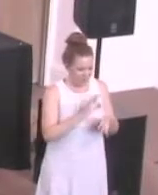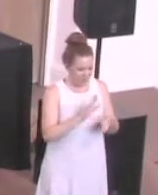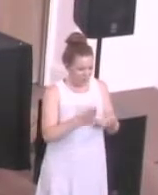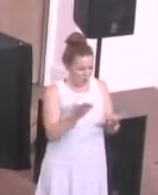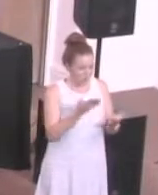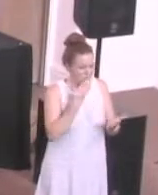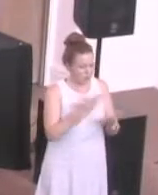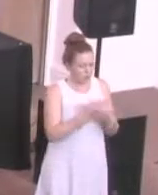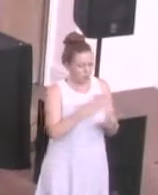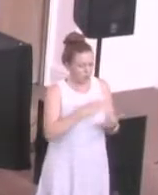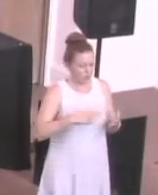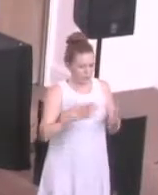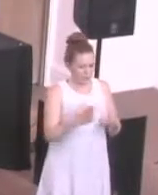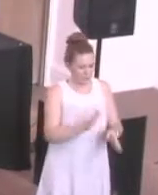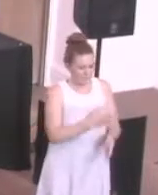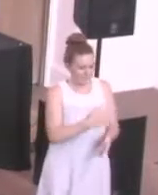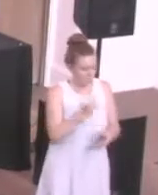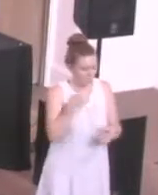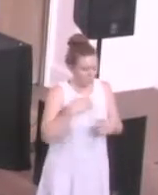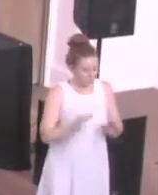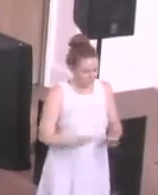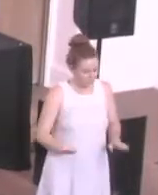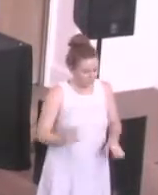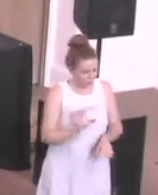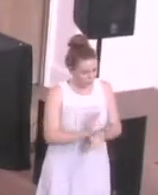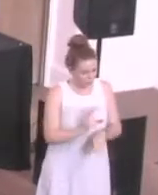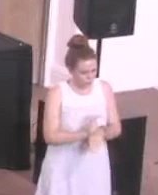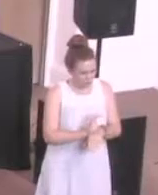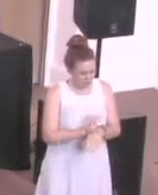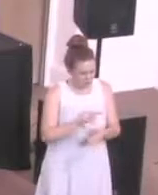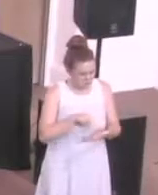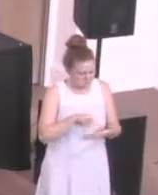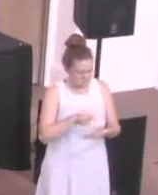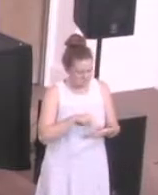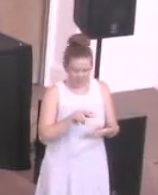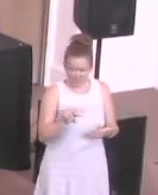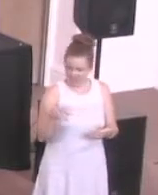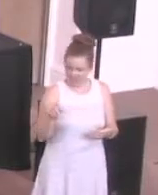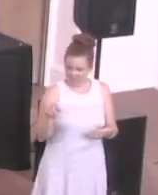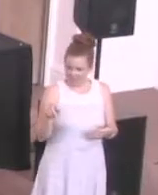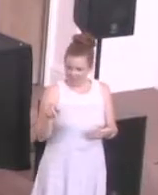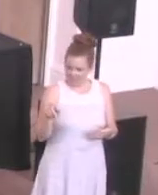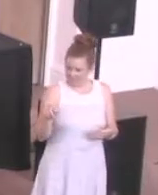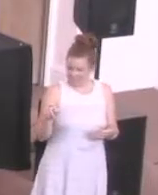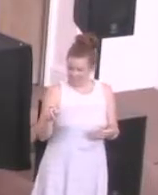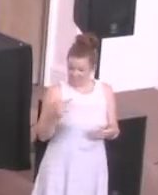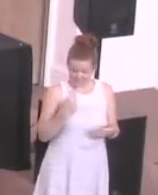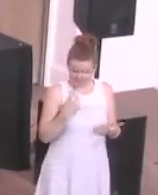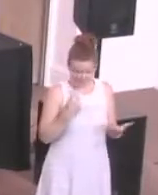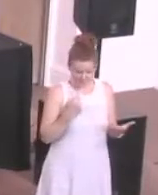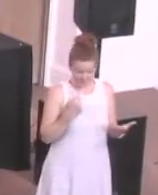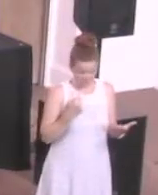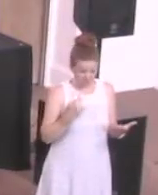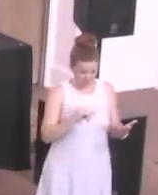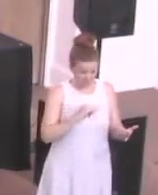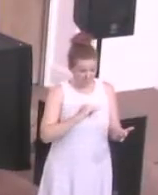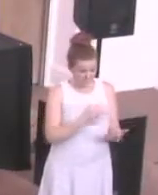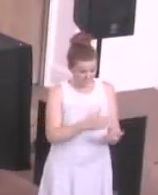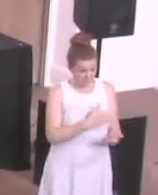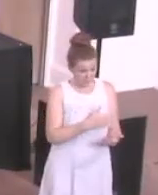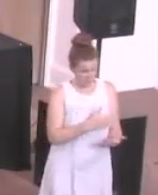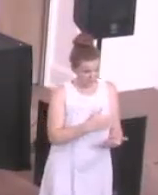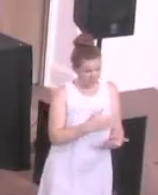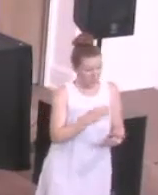good Christian music for my children's church? So I started reading some of the comments, and Jeff came in himself and said, I'm a